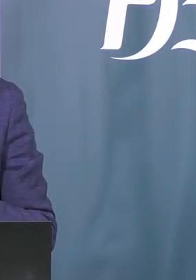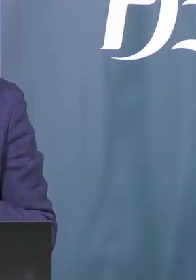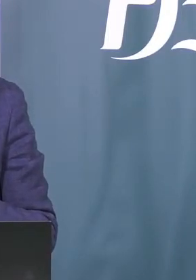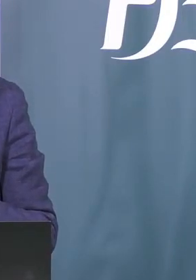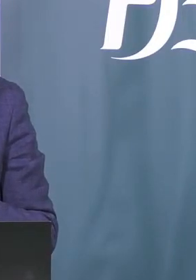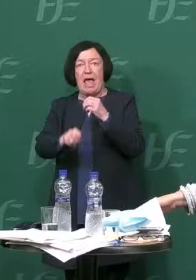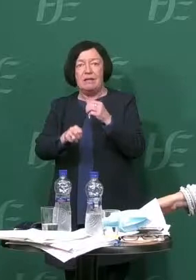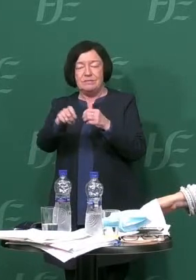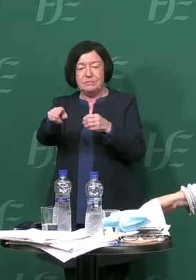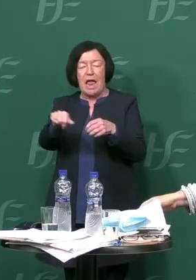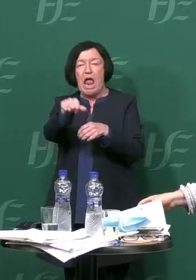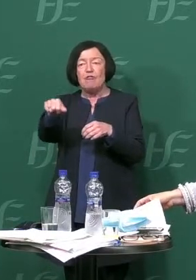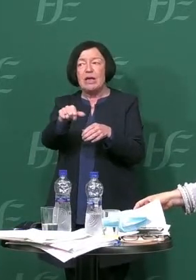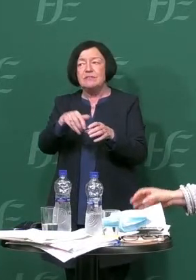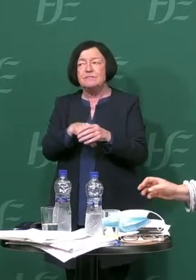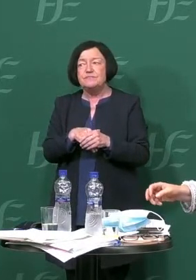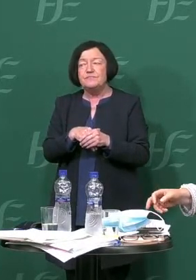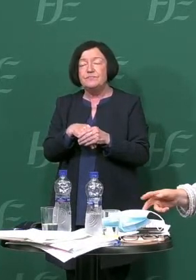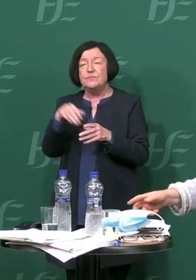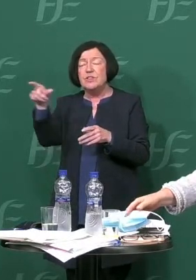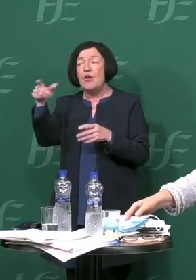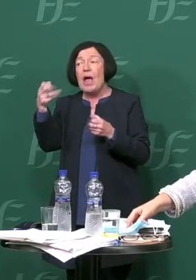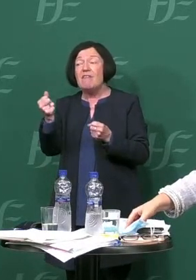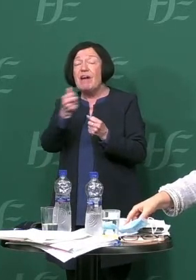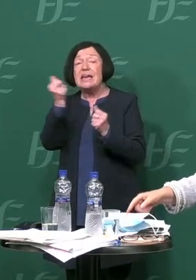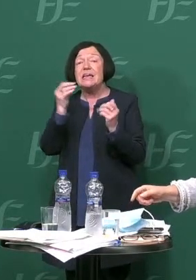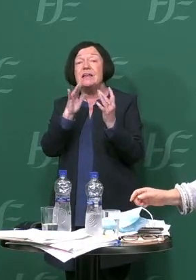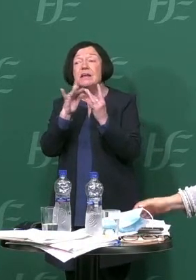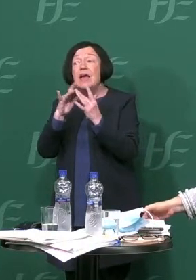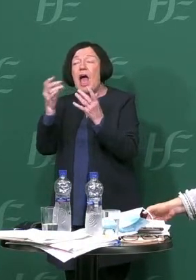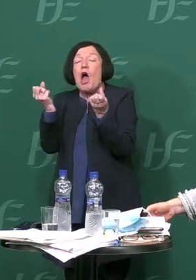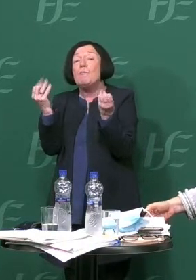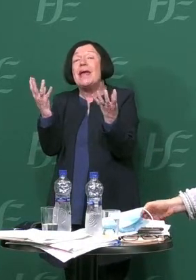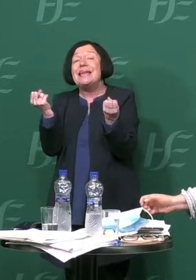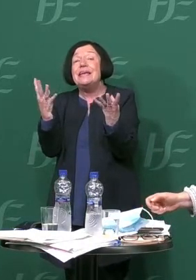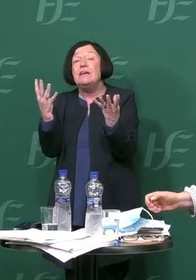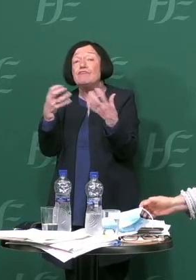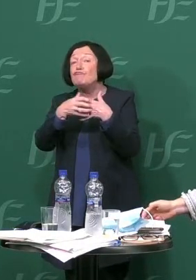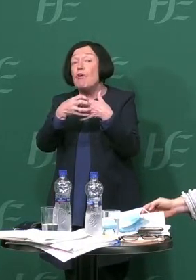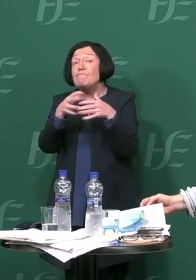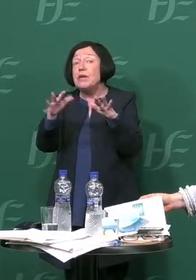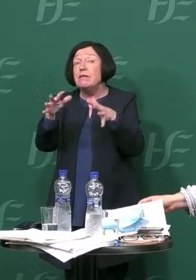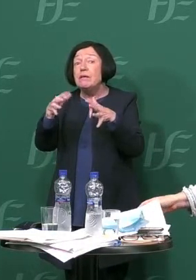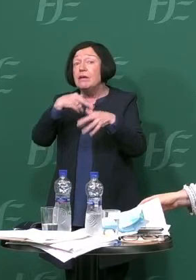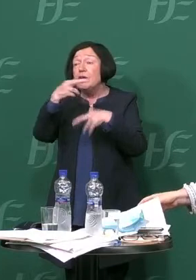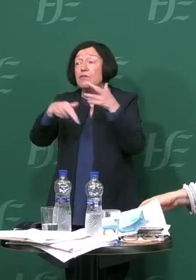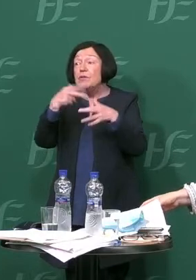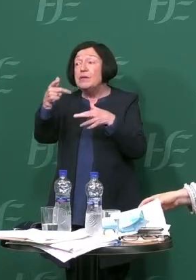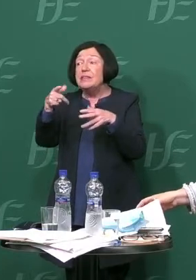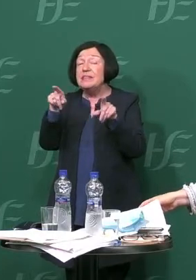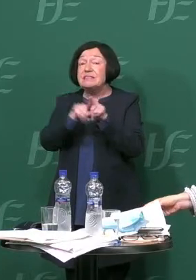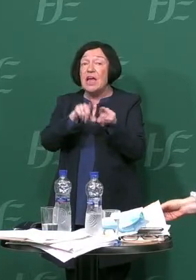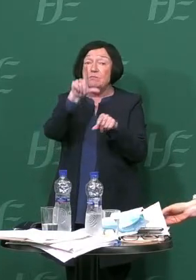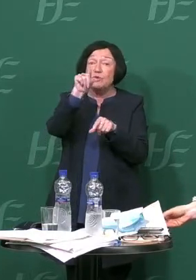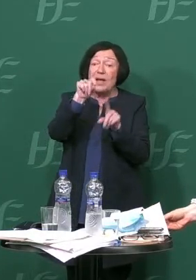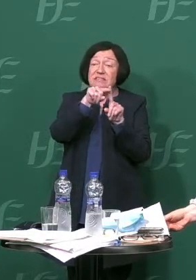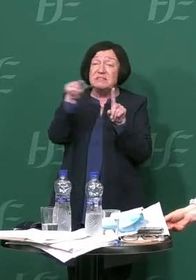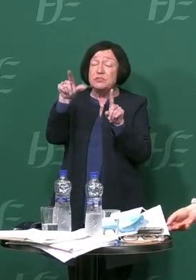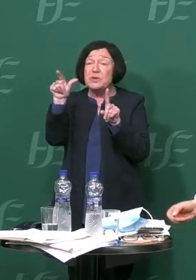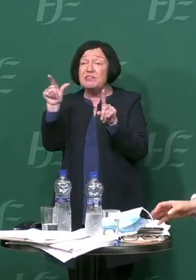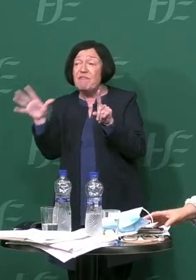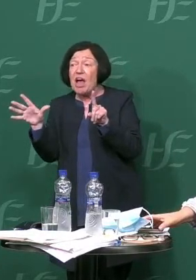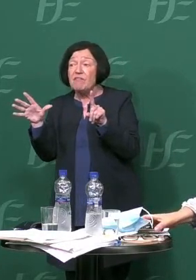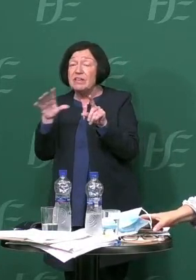to the site and you'll see each day. Do we have any indication of kind of how many roughly? Is it going to be around the kind of same kind of 20,